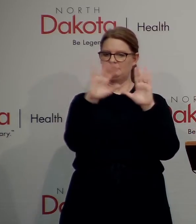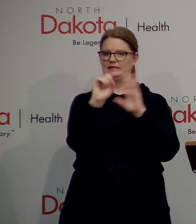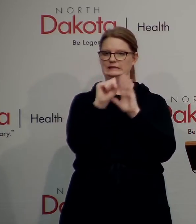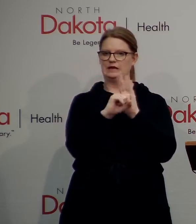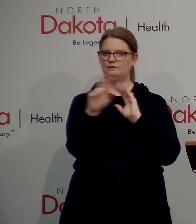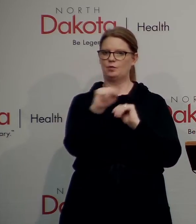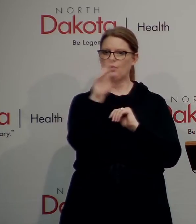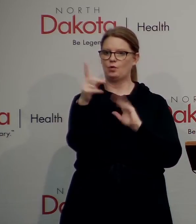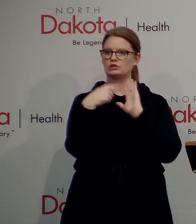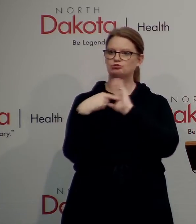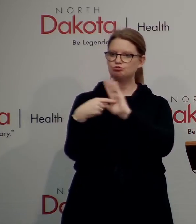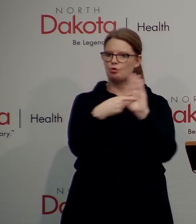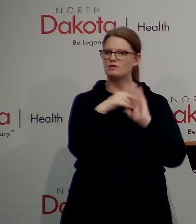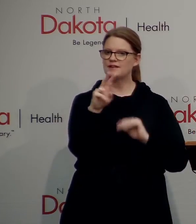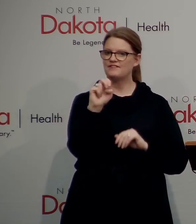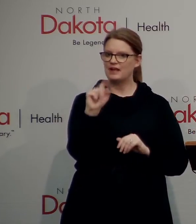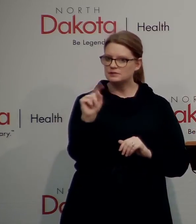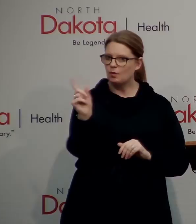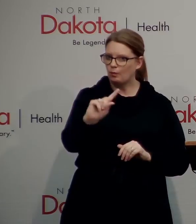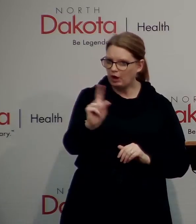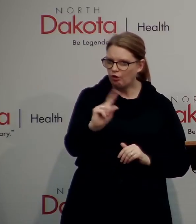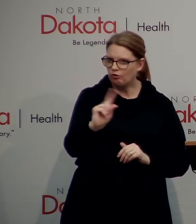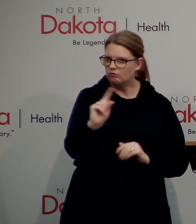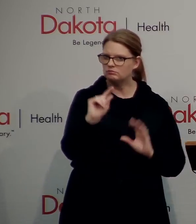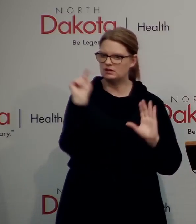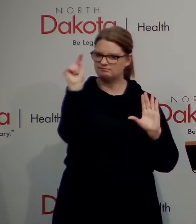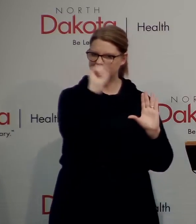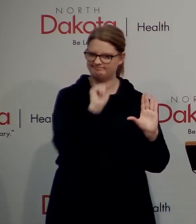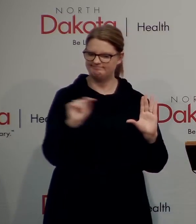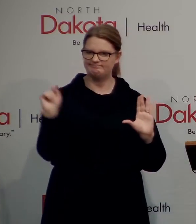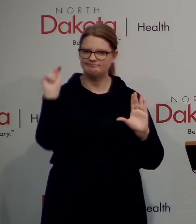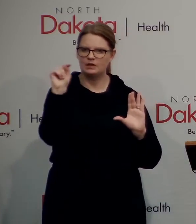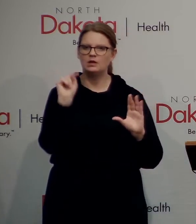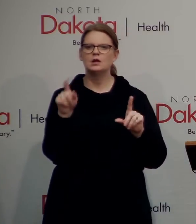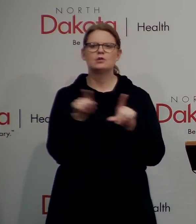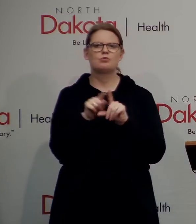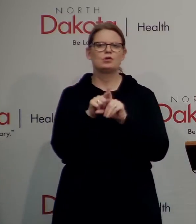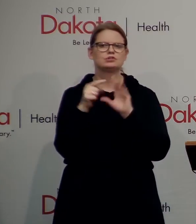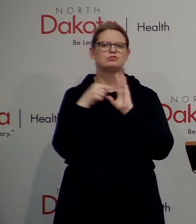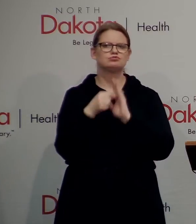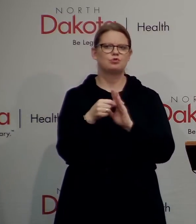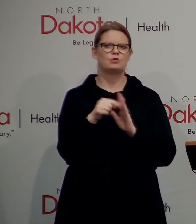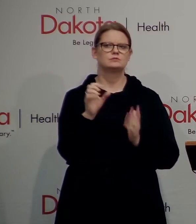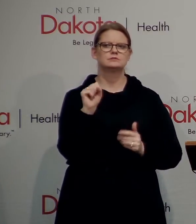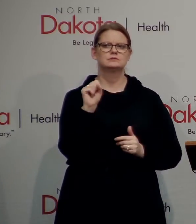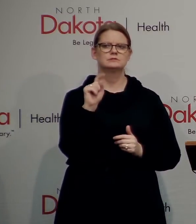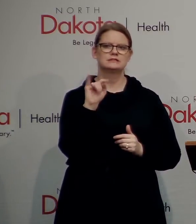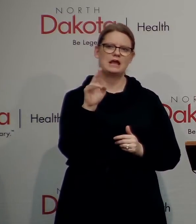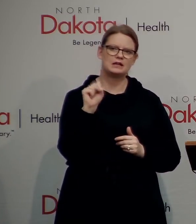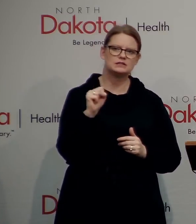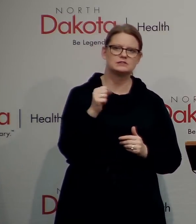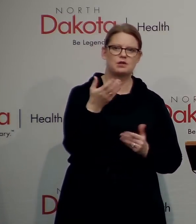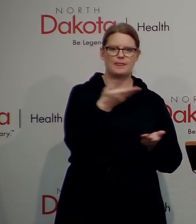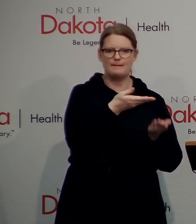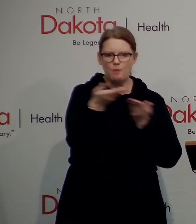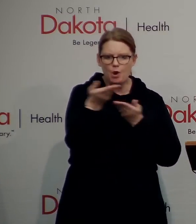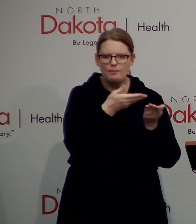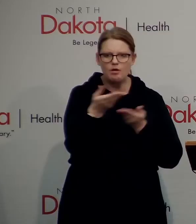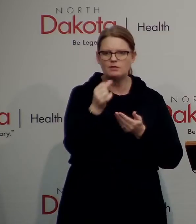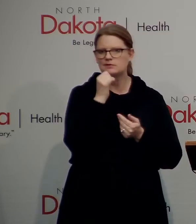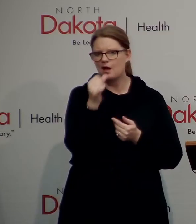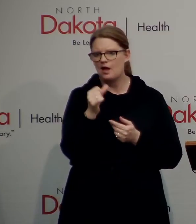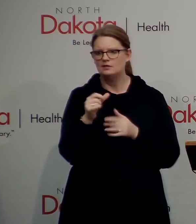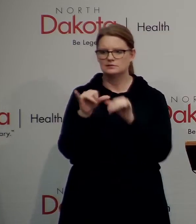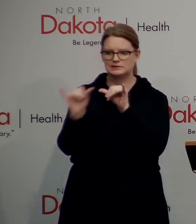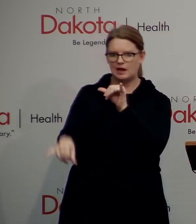where the ventilators are and I believe it also shows the status of those. Are they portable, not portable? Have they been ordered or